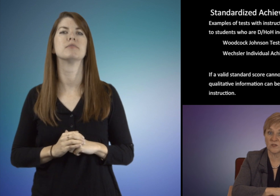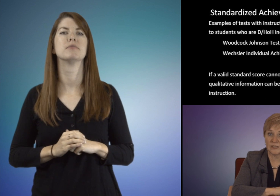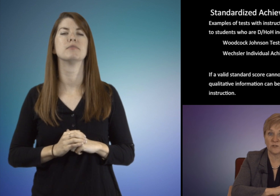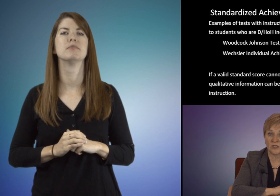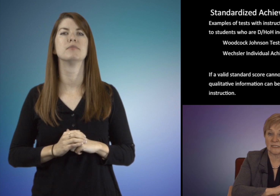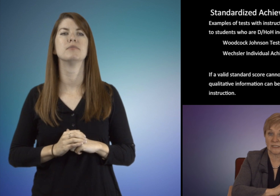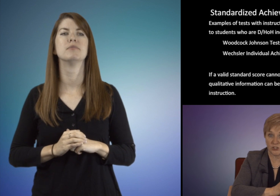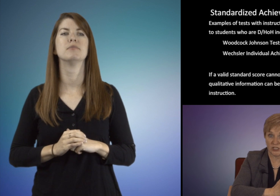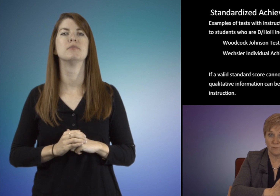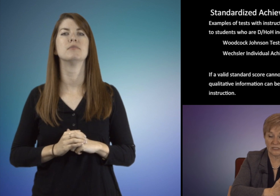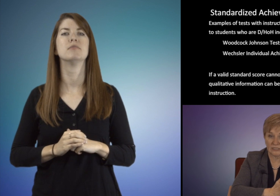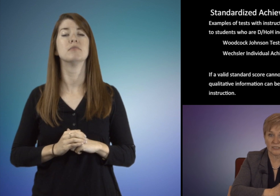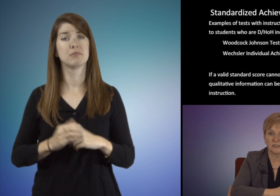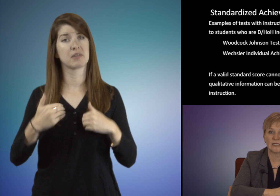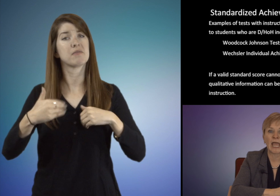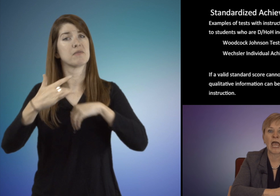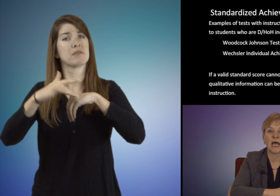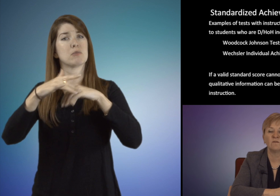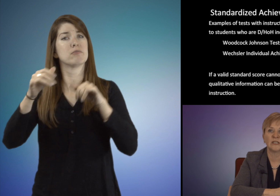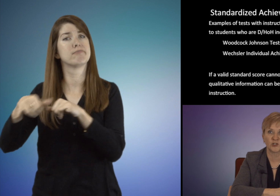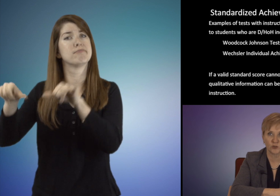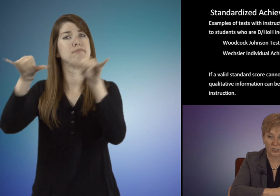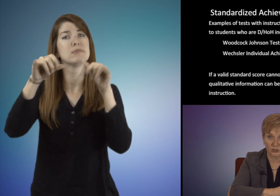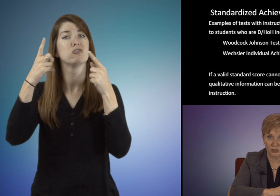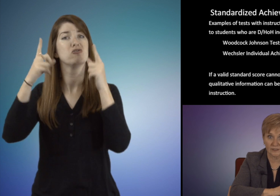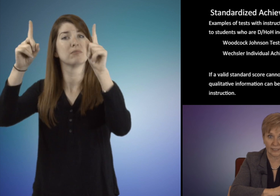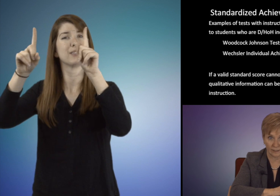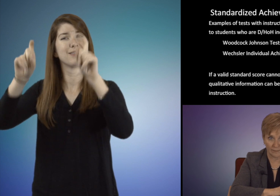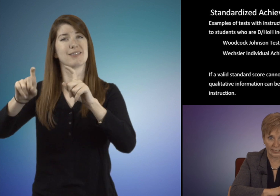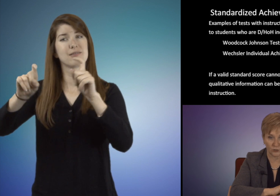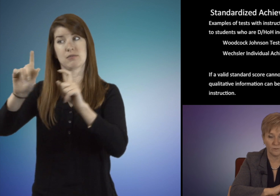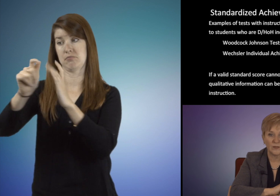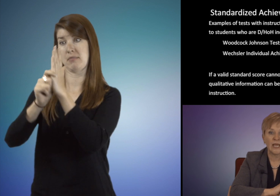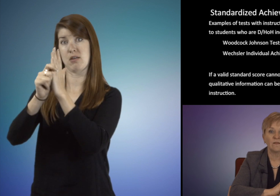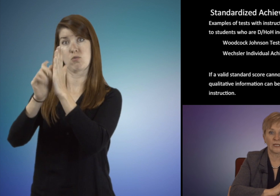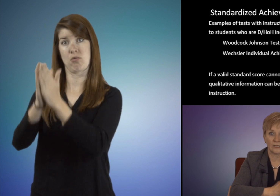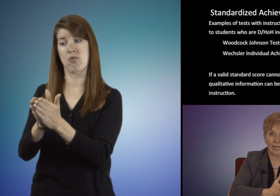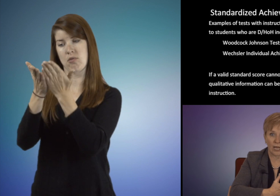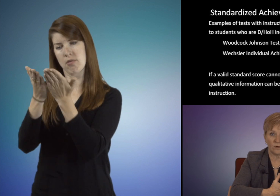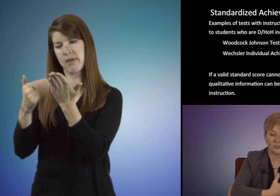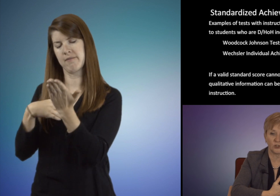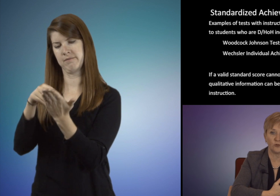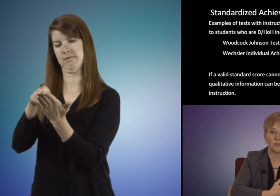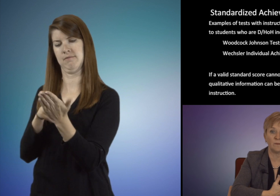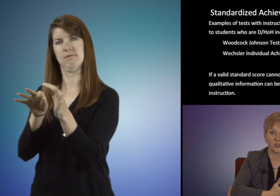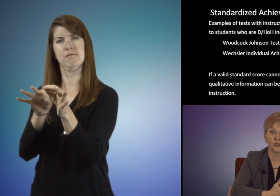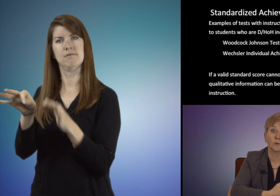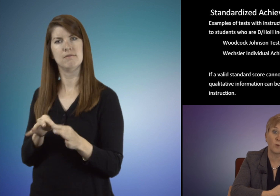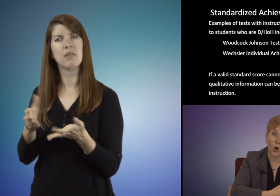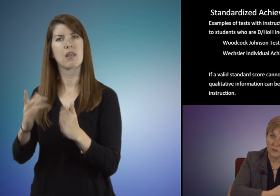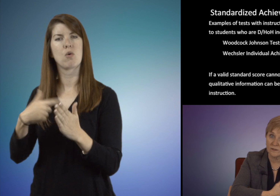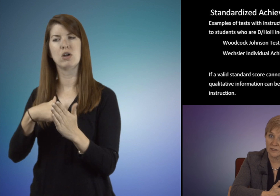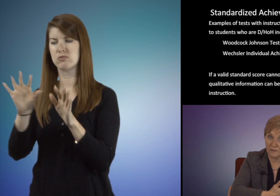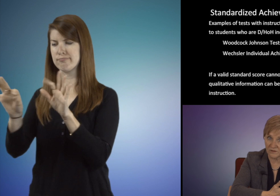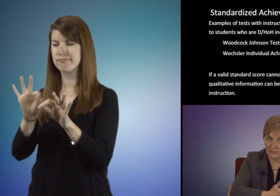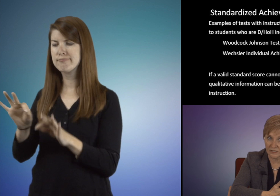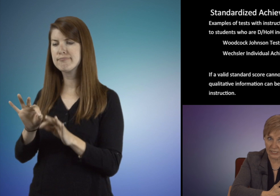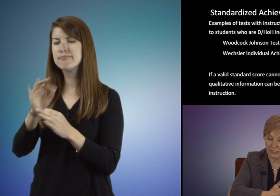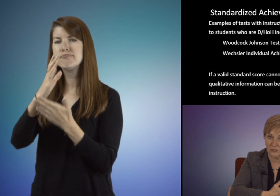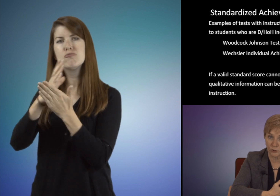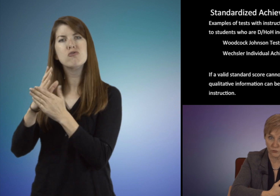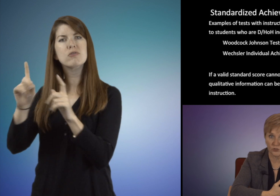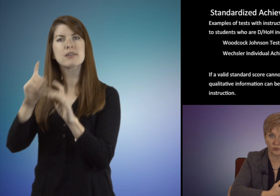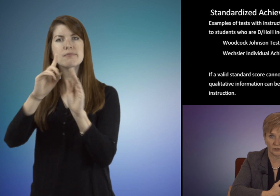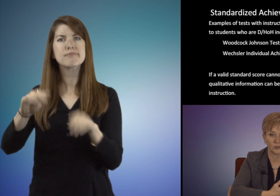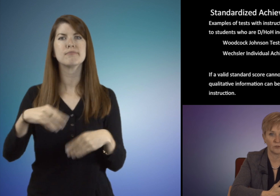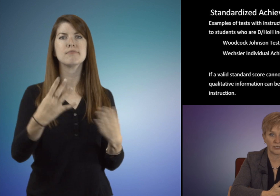There are standardized achievement tests that have instructions in the manual that allow us to administer parts of these